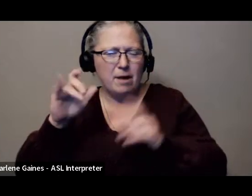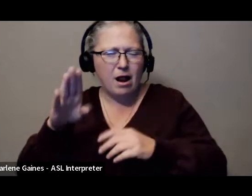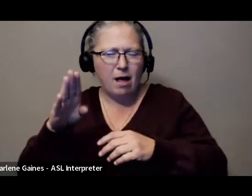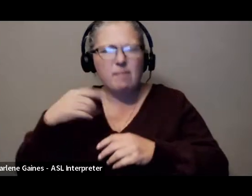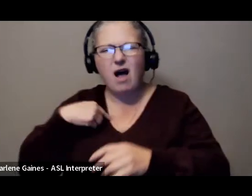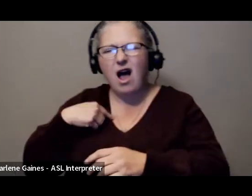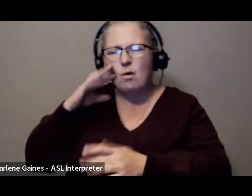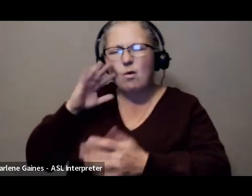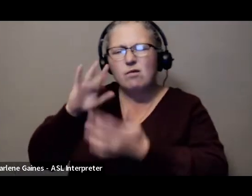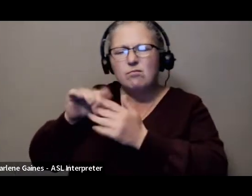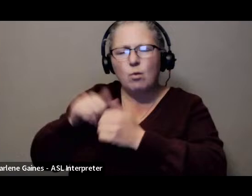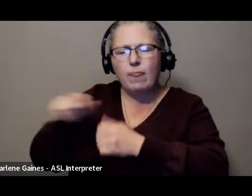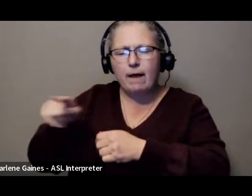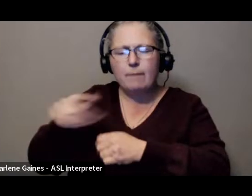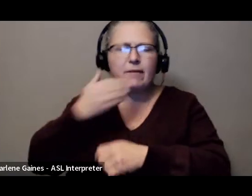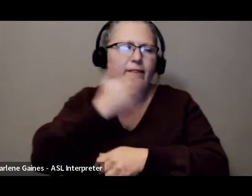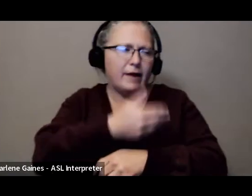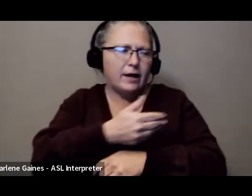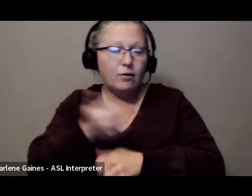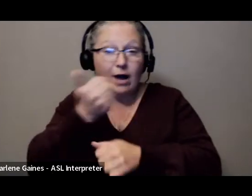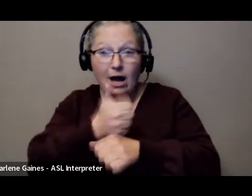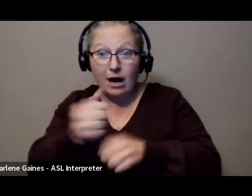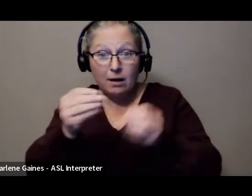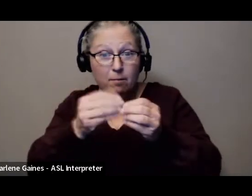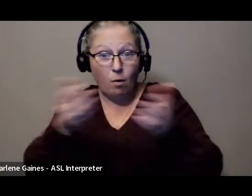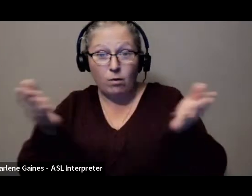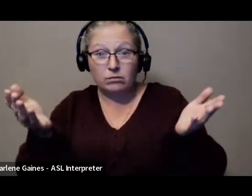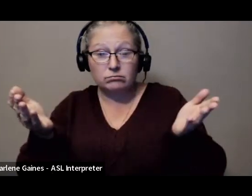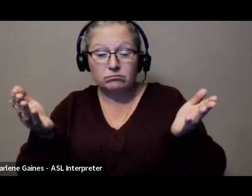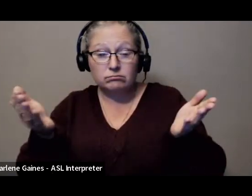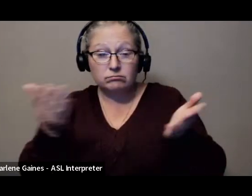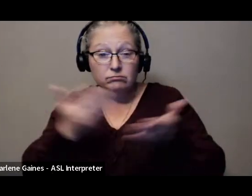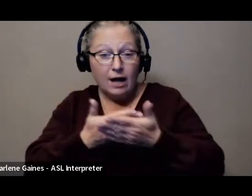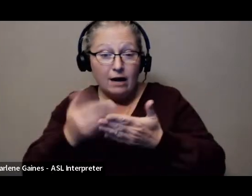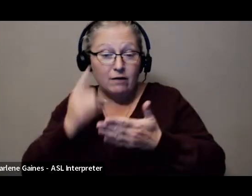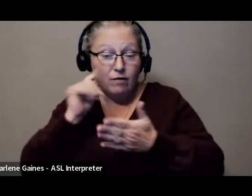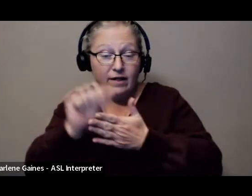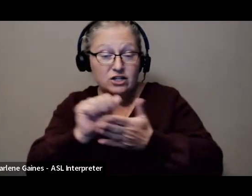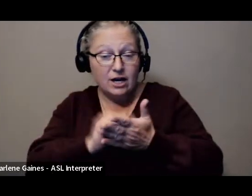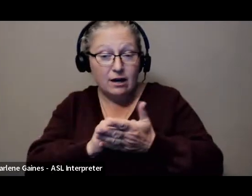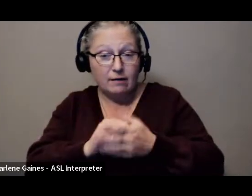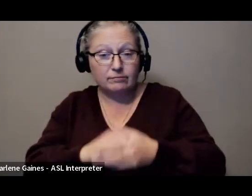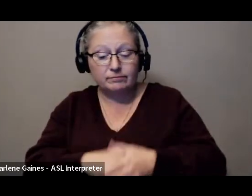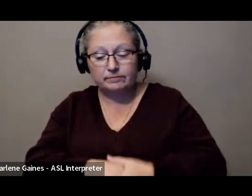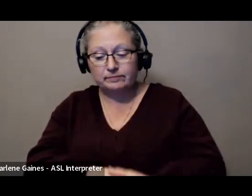you. And I think that was it. Does anybody have any more items for the agenda?